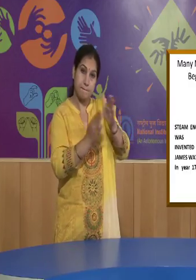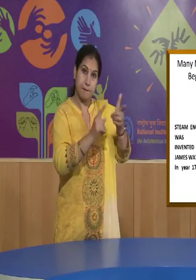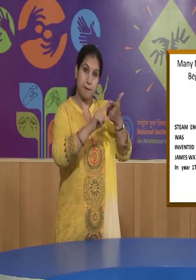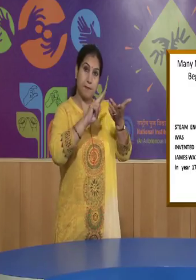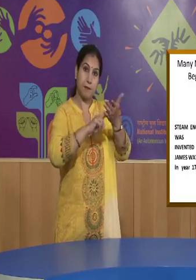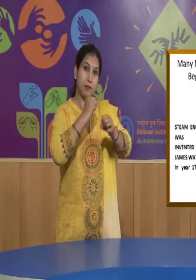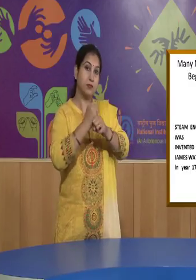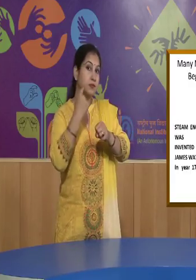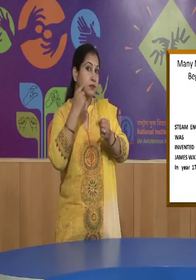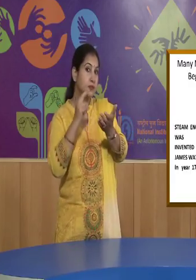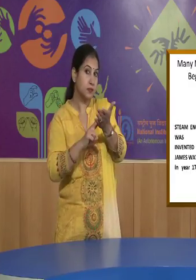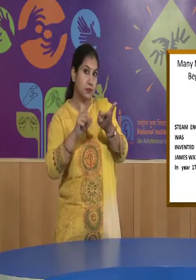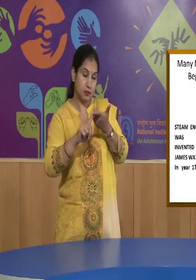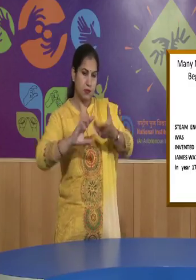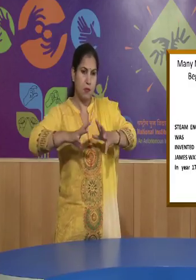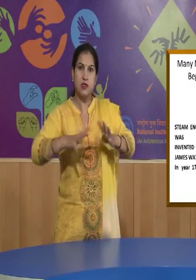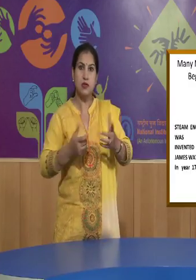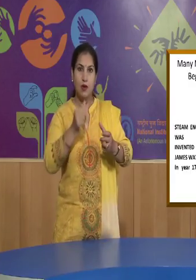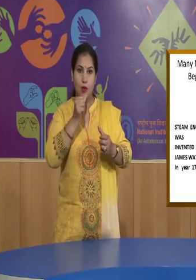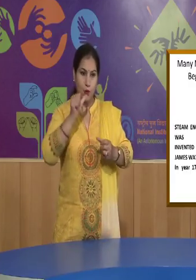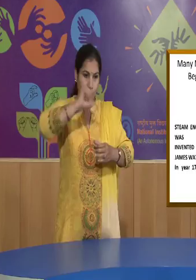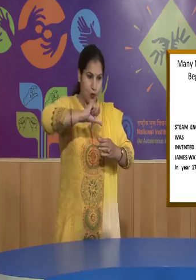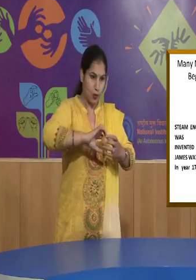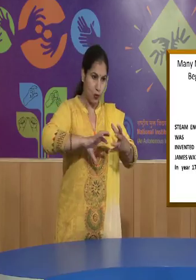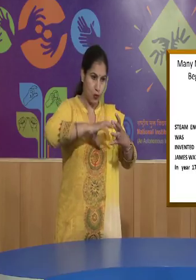by James Watt in the year